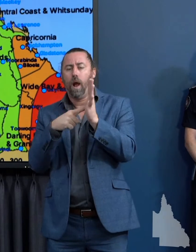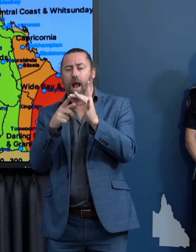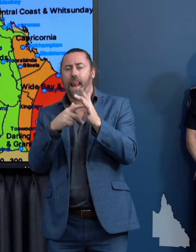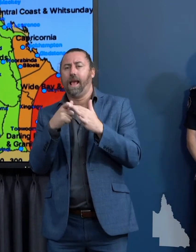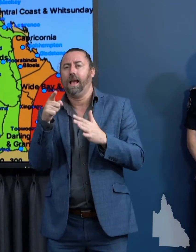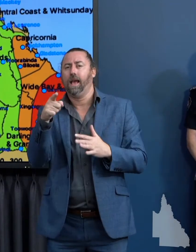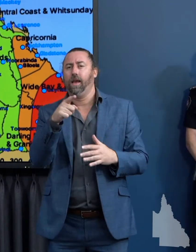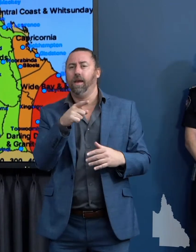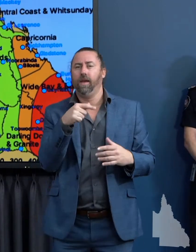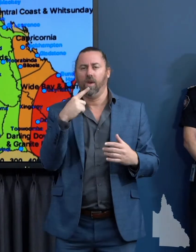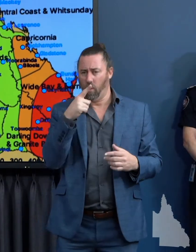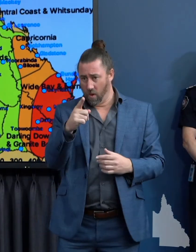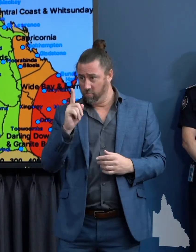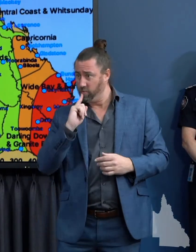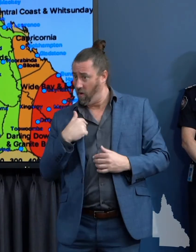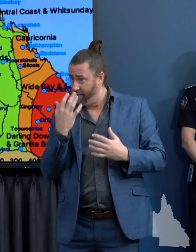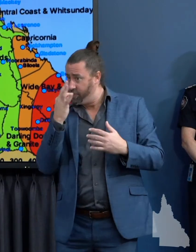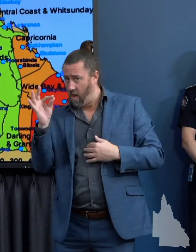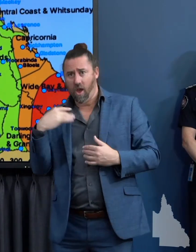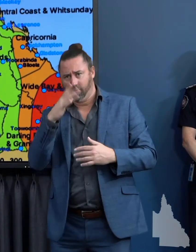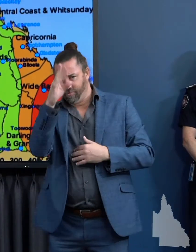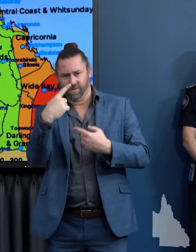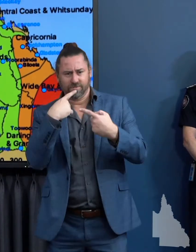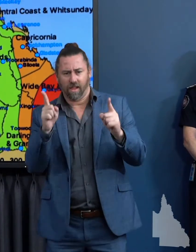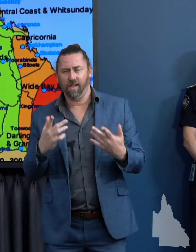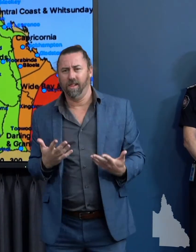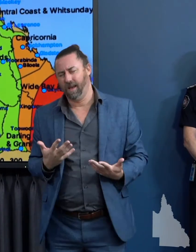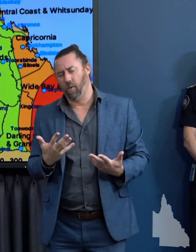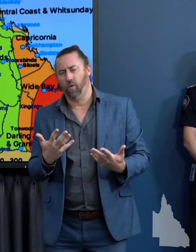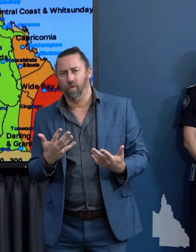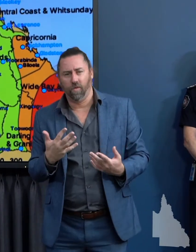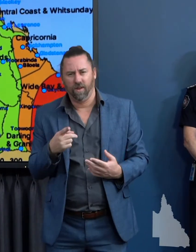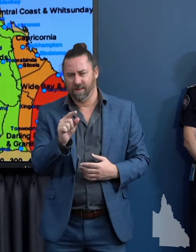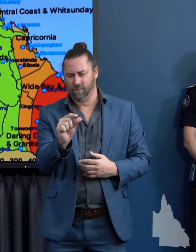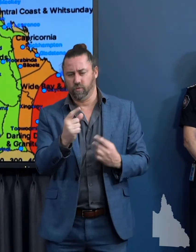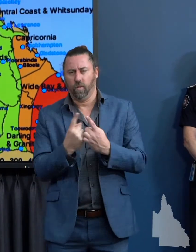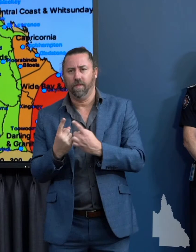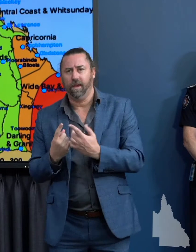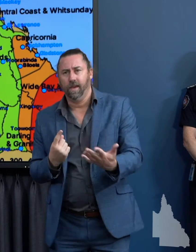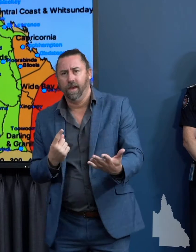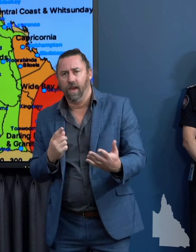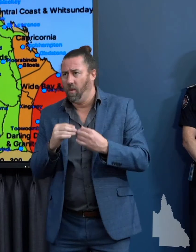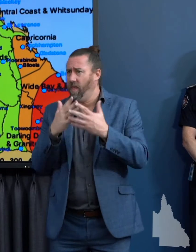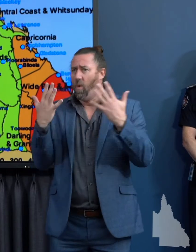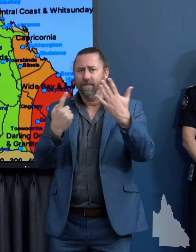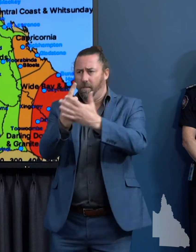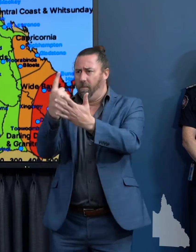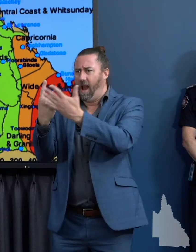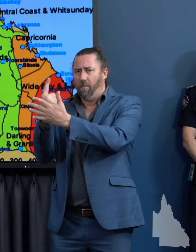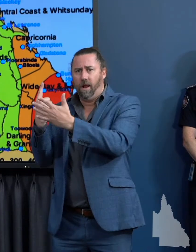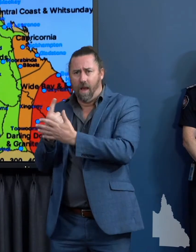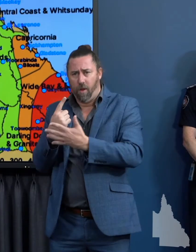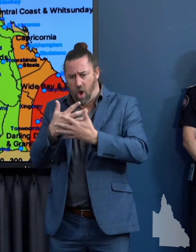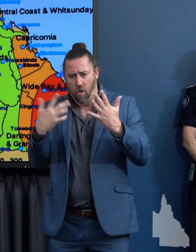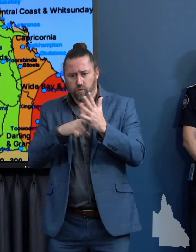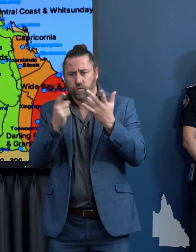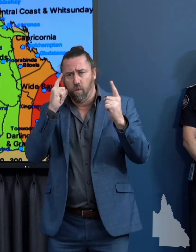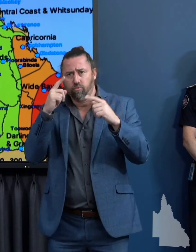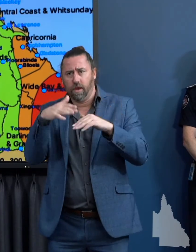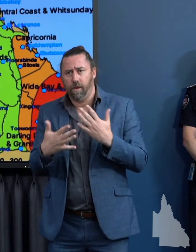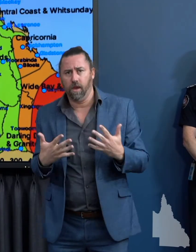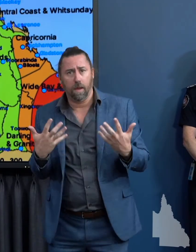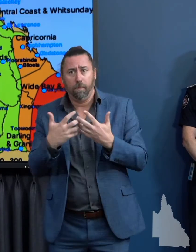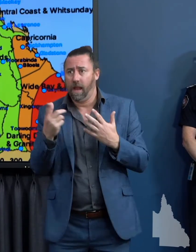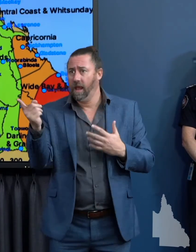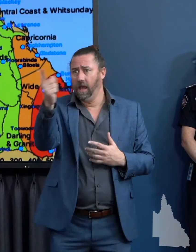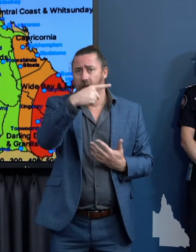it was acted on straight away. As you can appreciate, this is a huge event. There is a lot going on. There's a lot of people out there.